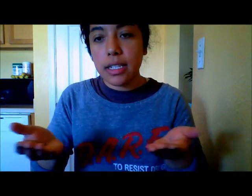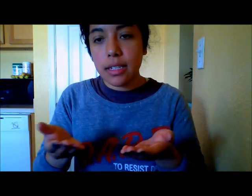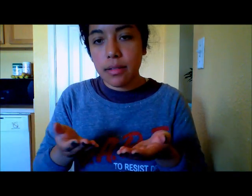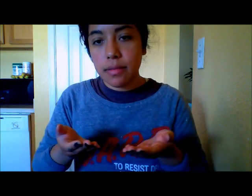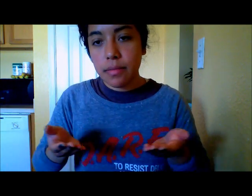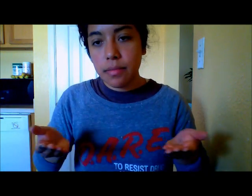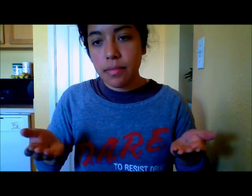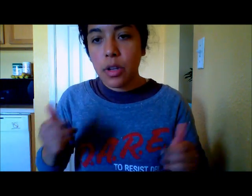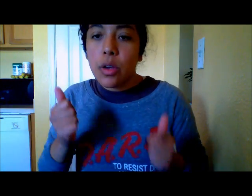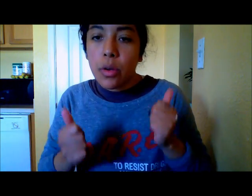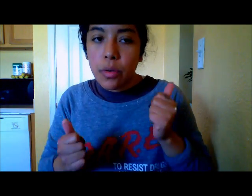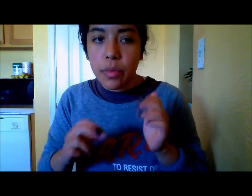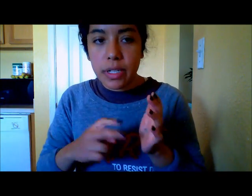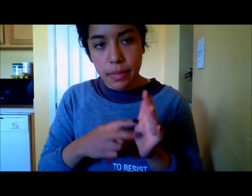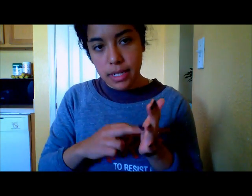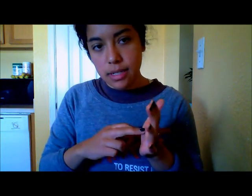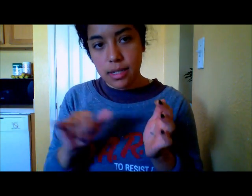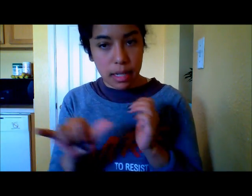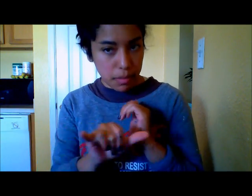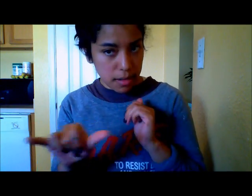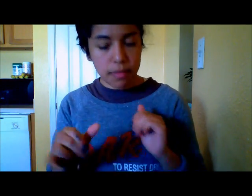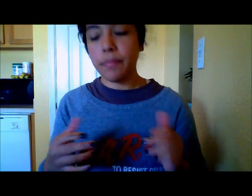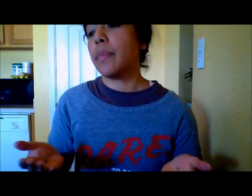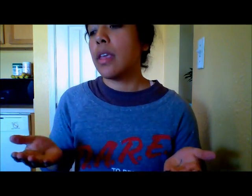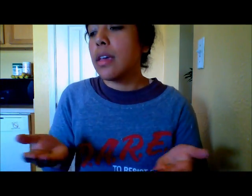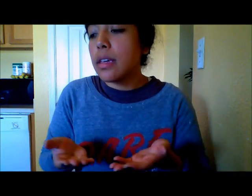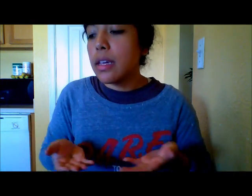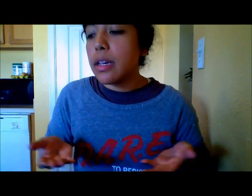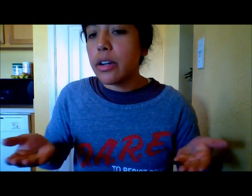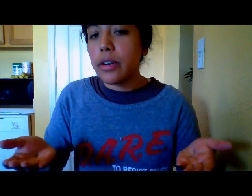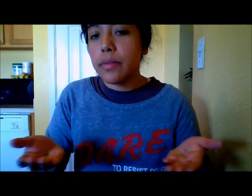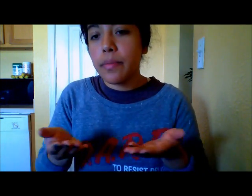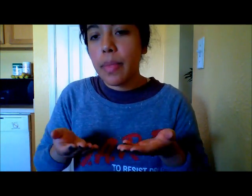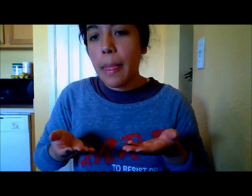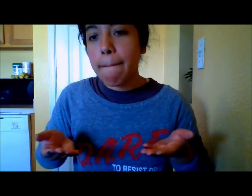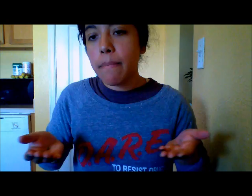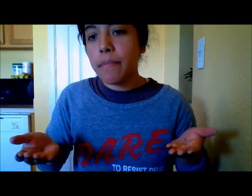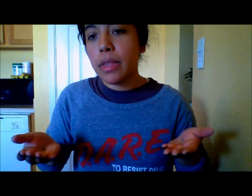location, which means the same thing. Here.